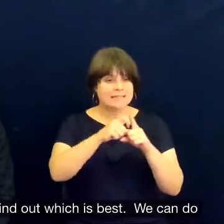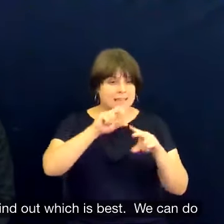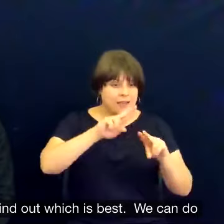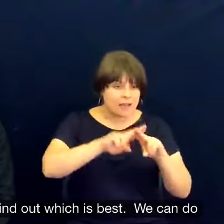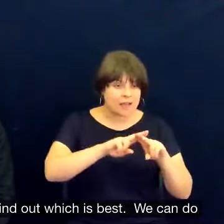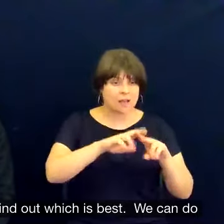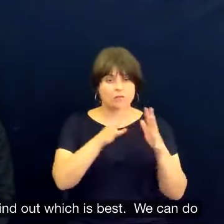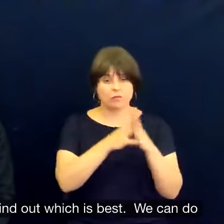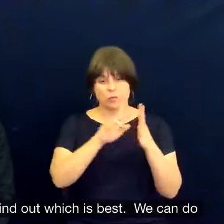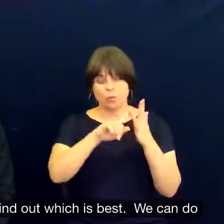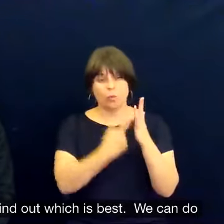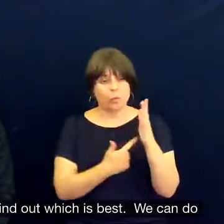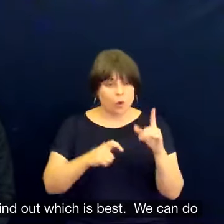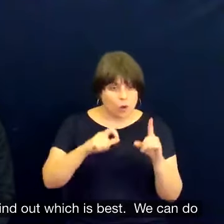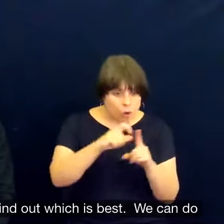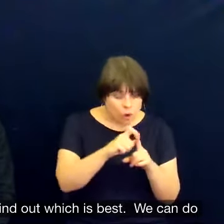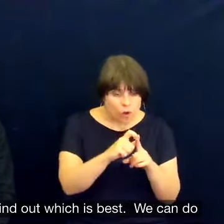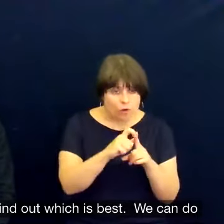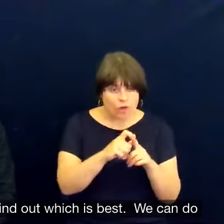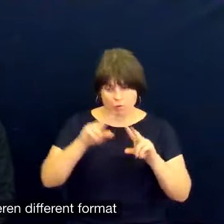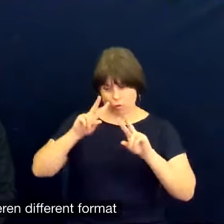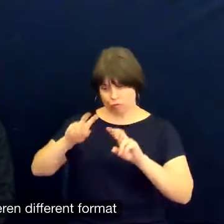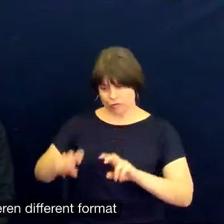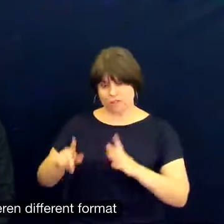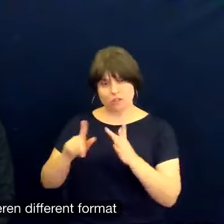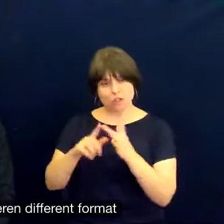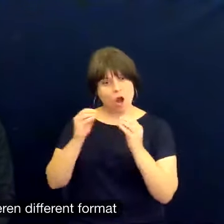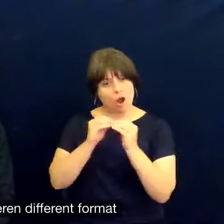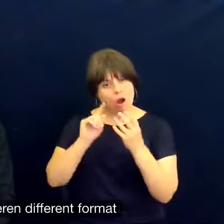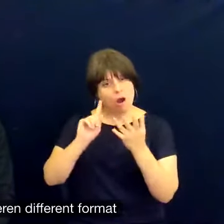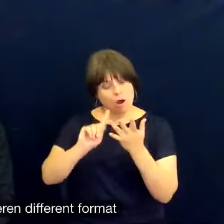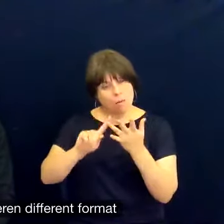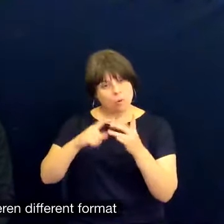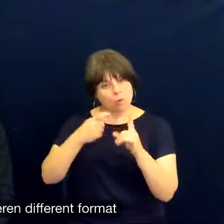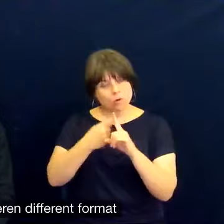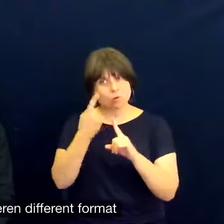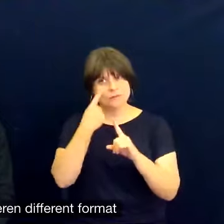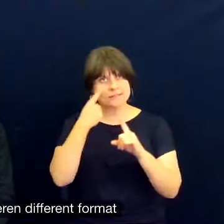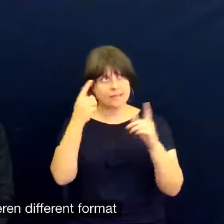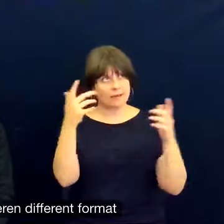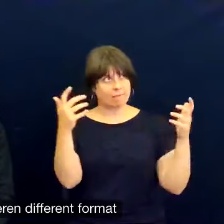iBooks, and we'll do Brailing if required.